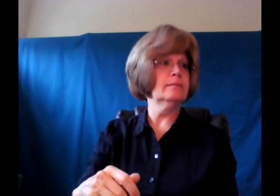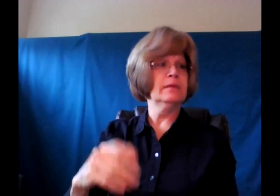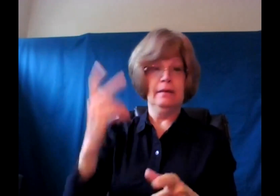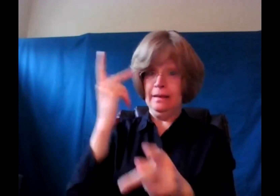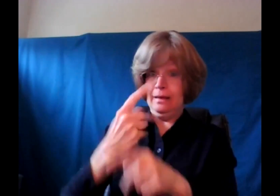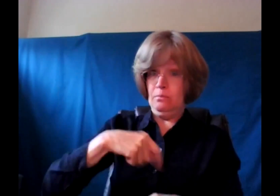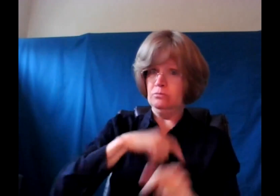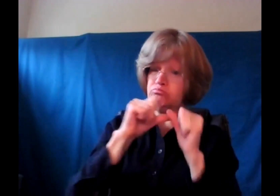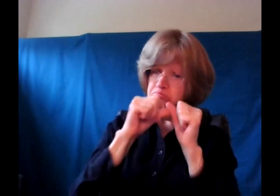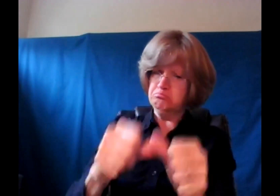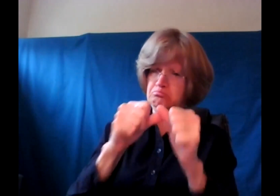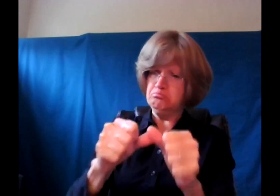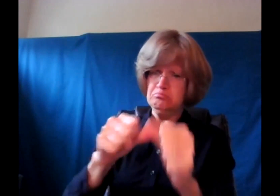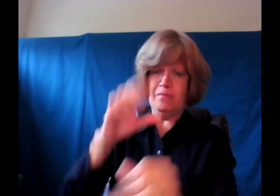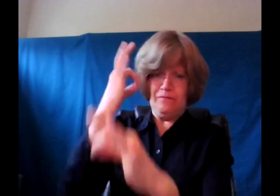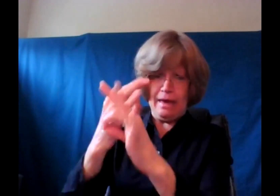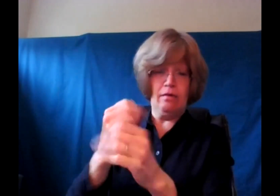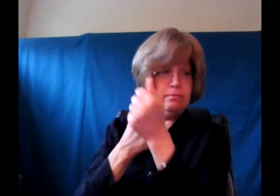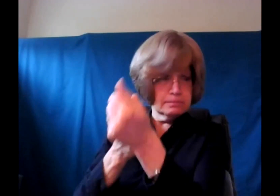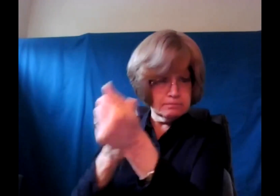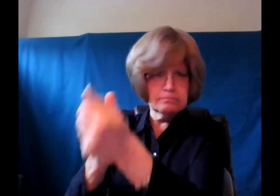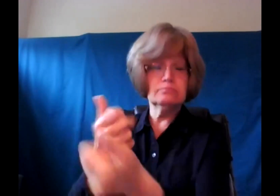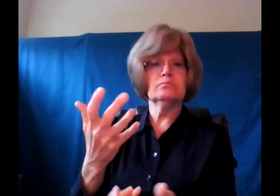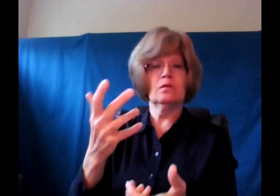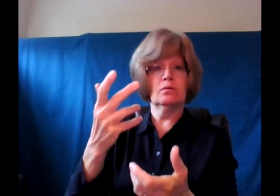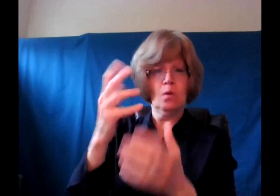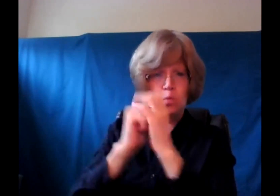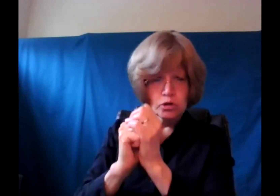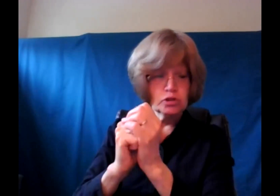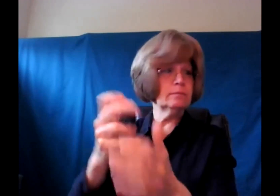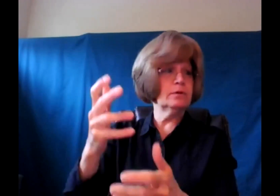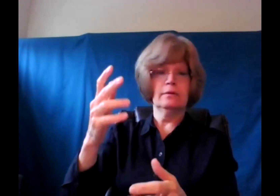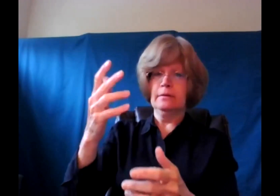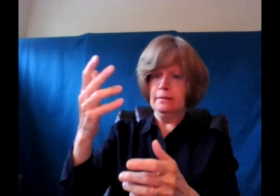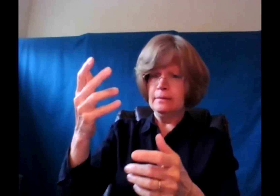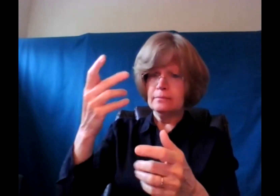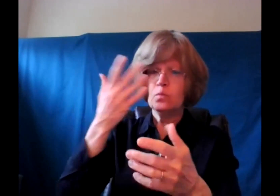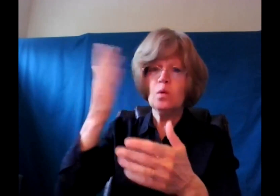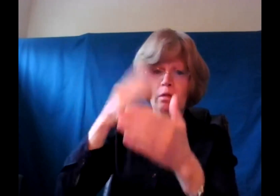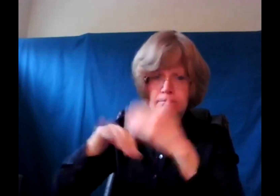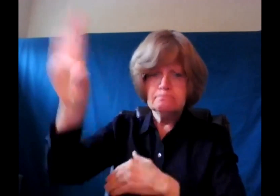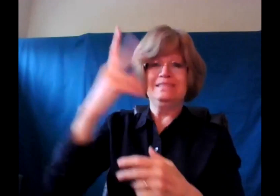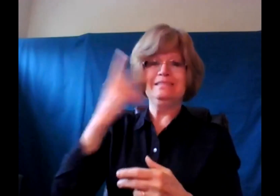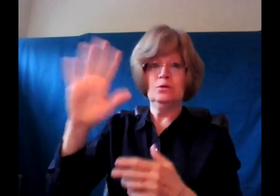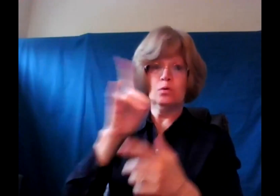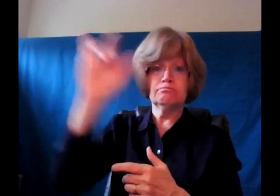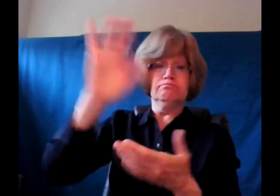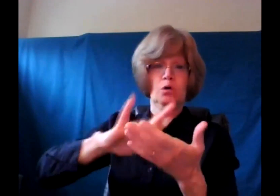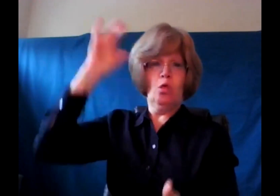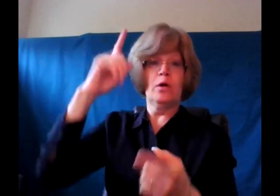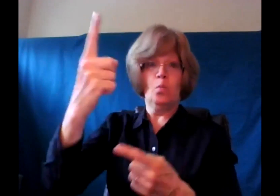worship. Bring us at last to see your eternal glory. One God, now and